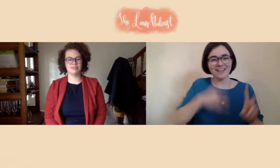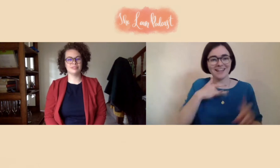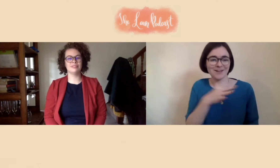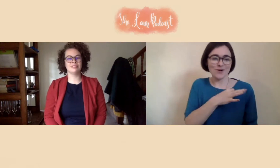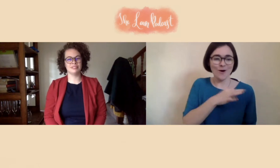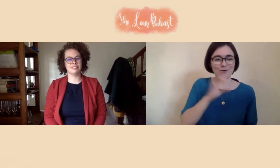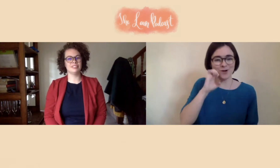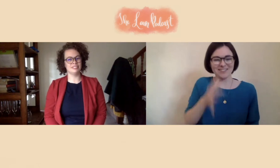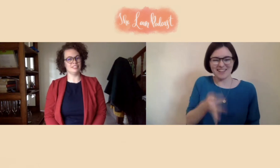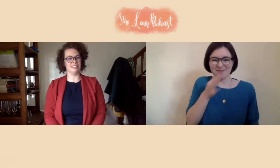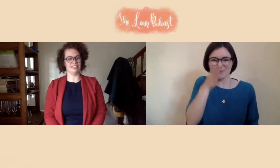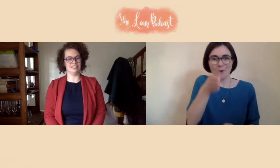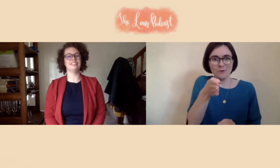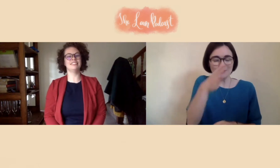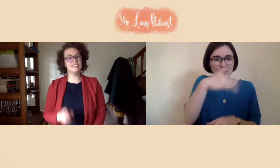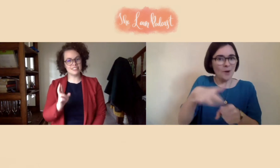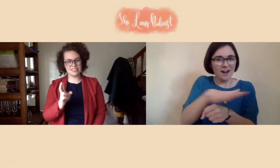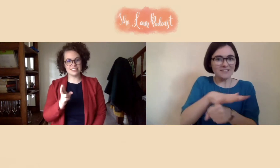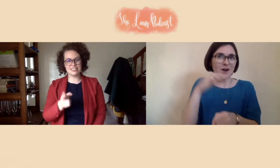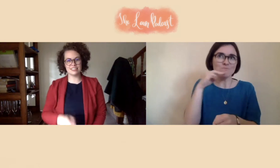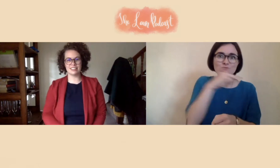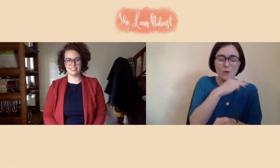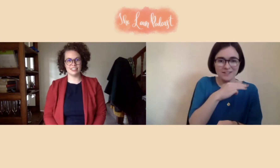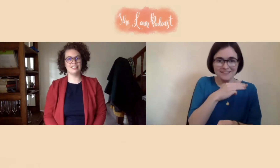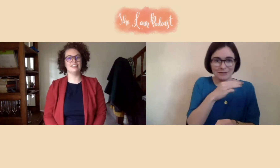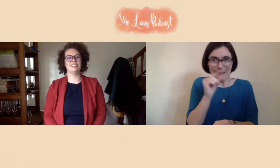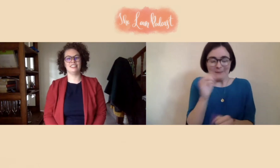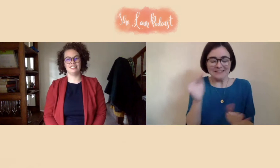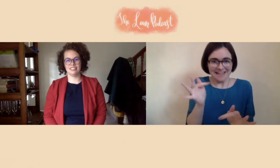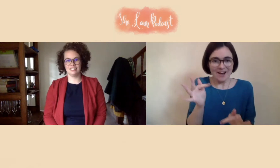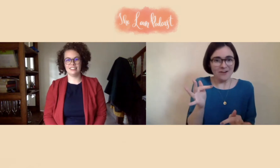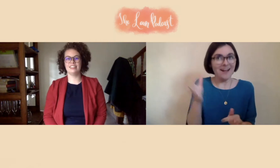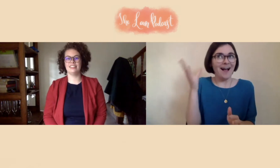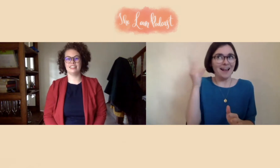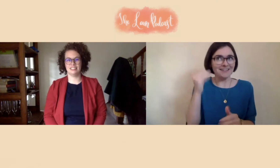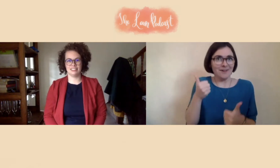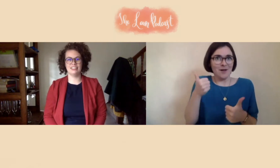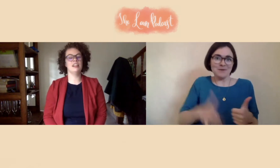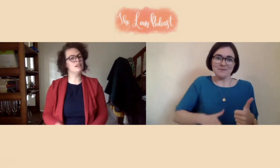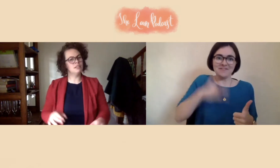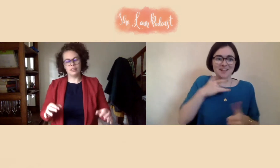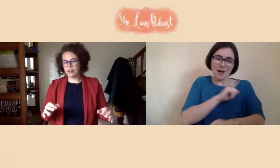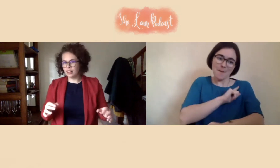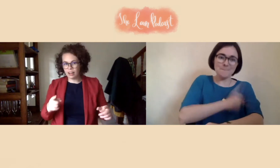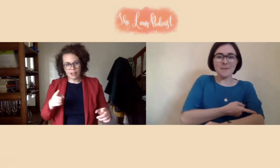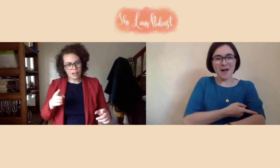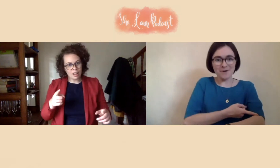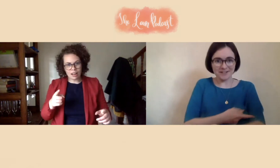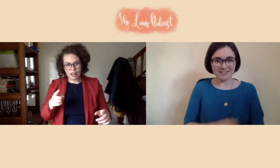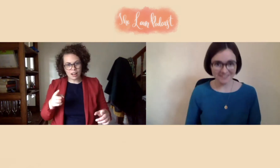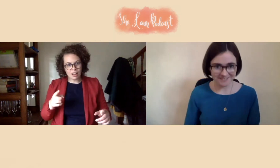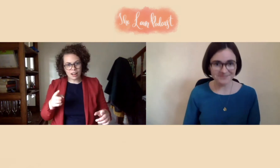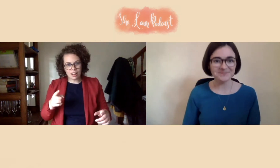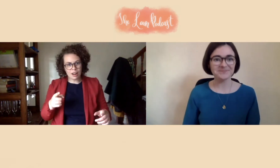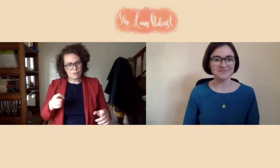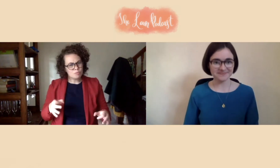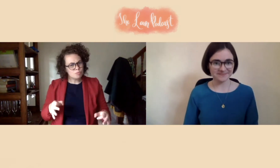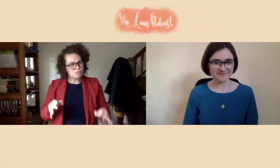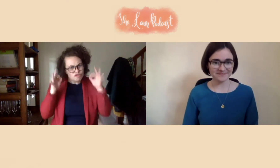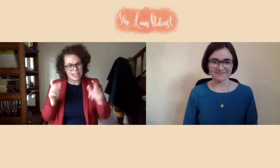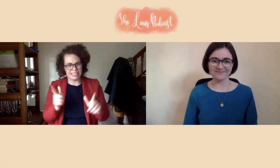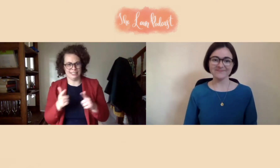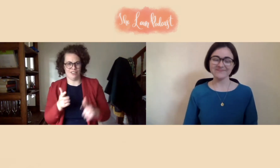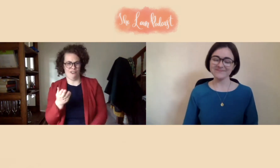very empowered and ready for the day. Classic song, by the way. It's a great epic song choice.